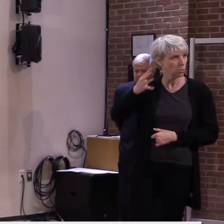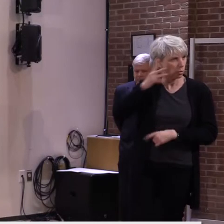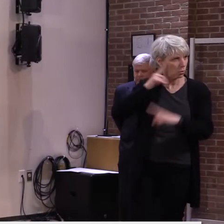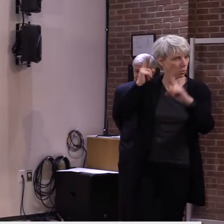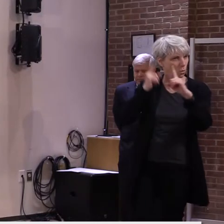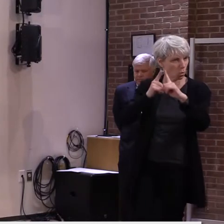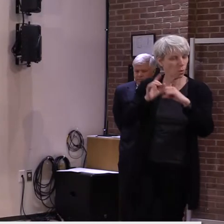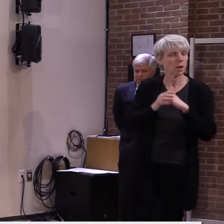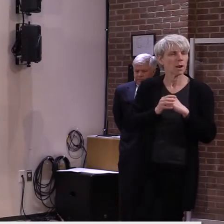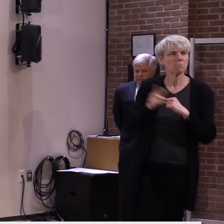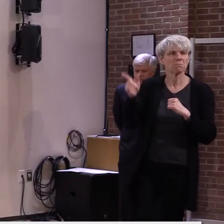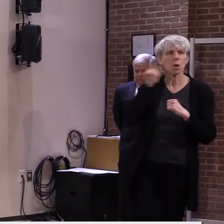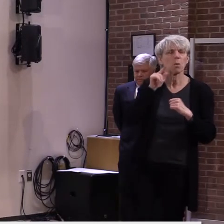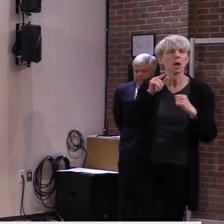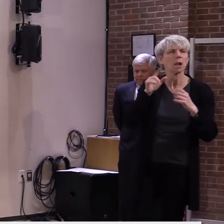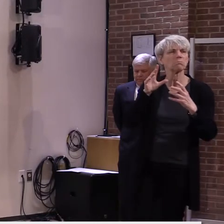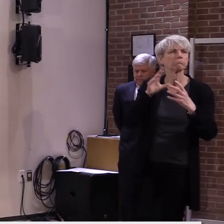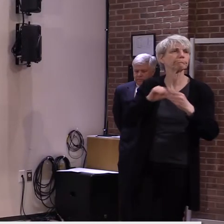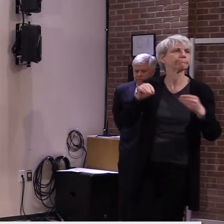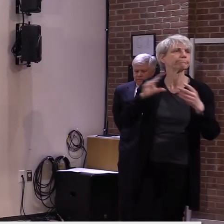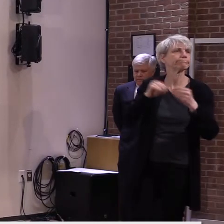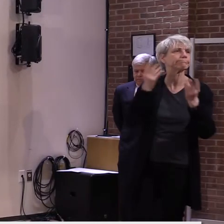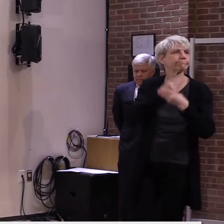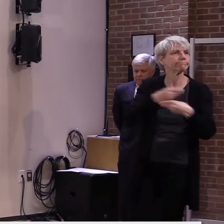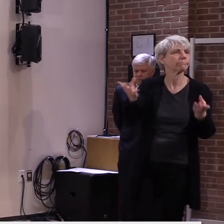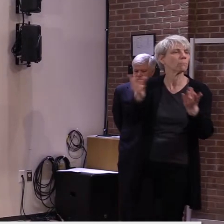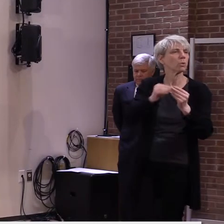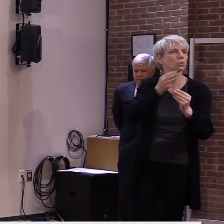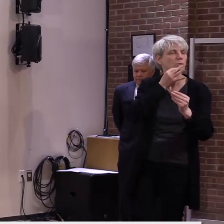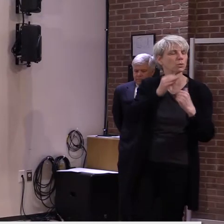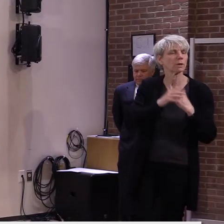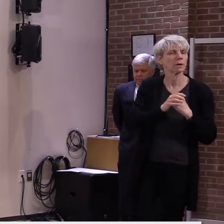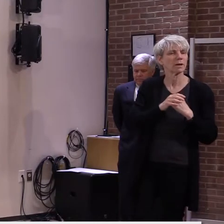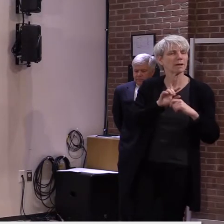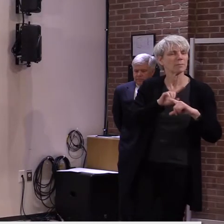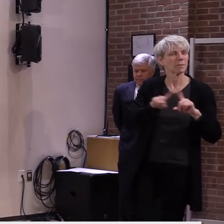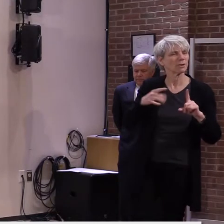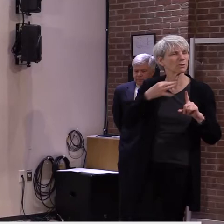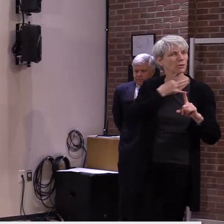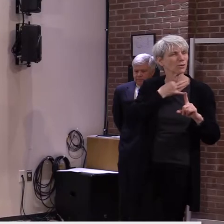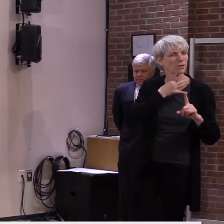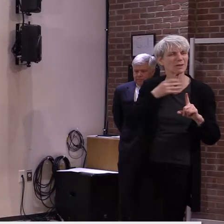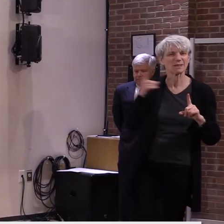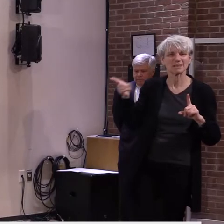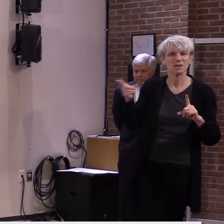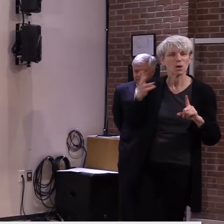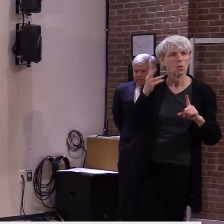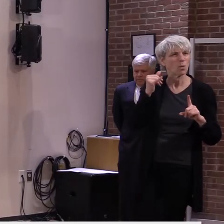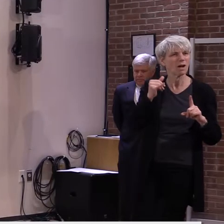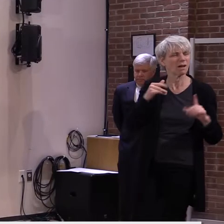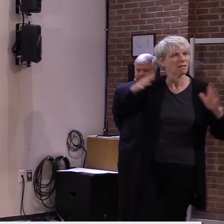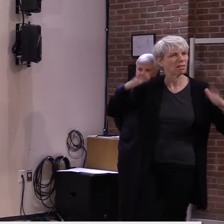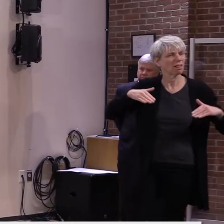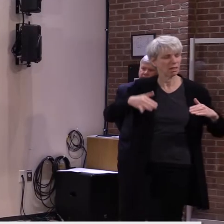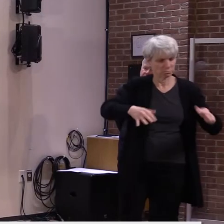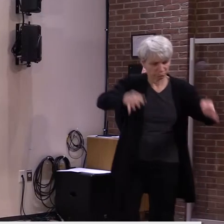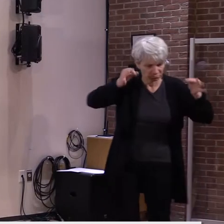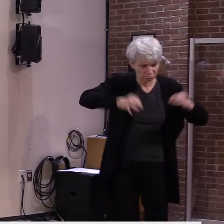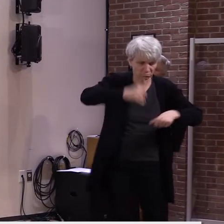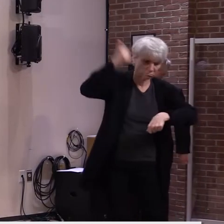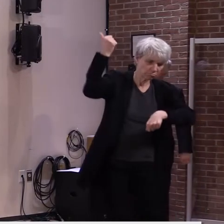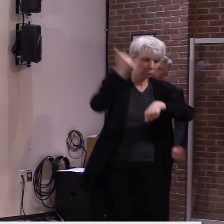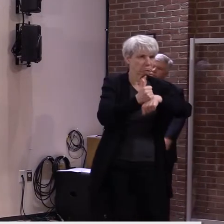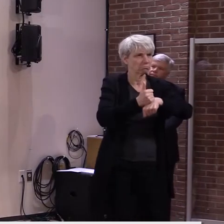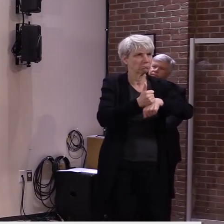about that. But I'm still unclear what has prevented you from setting that benchmark. What you